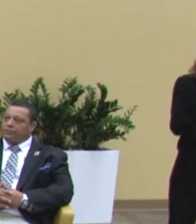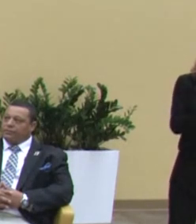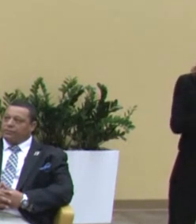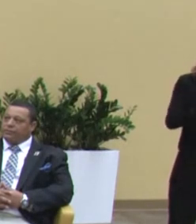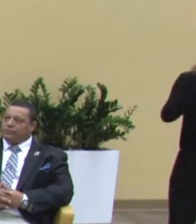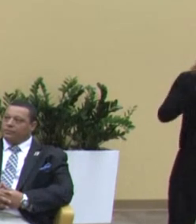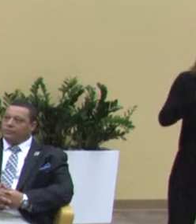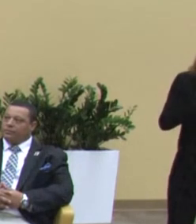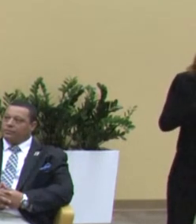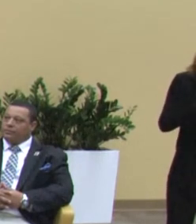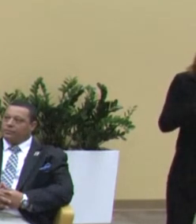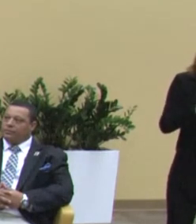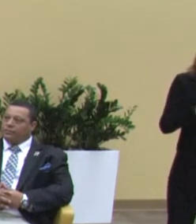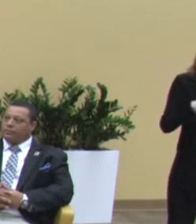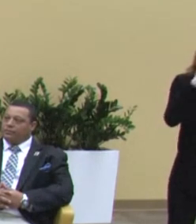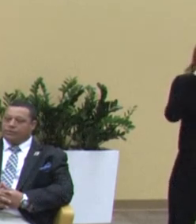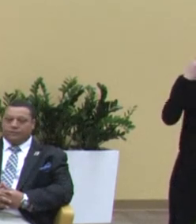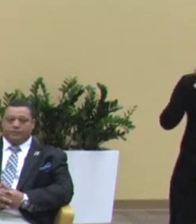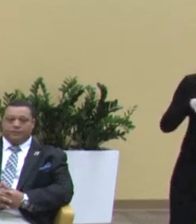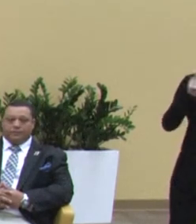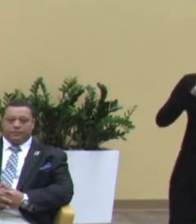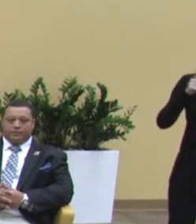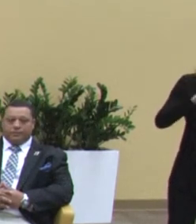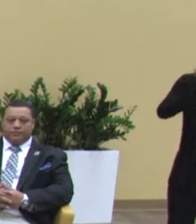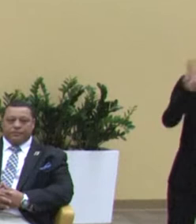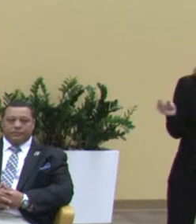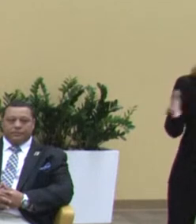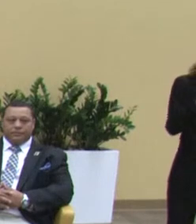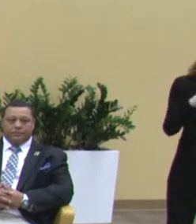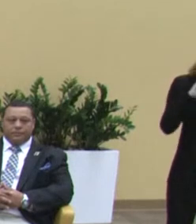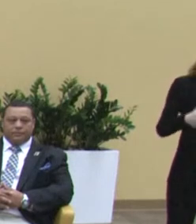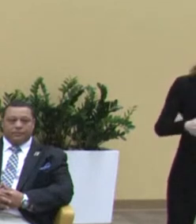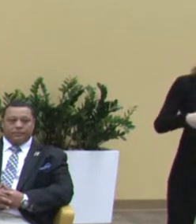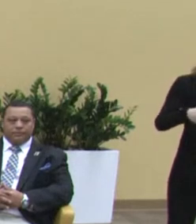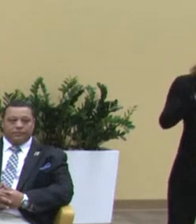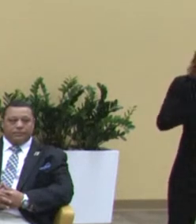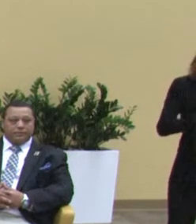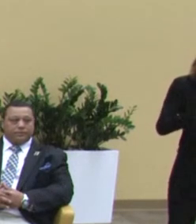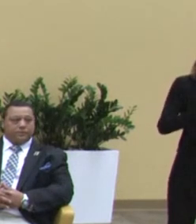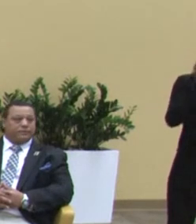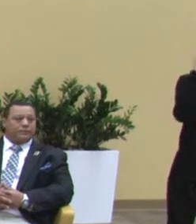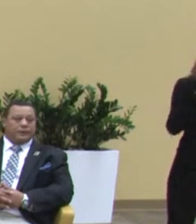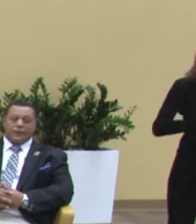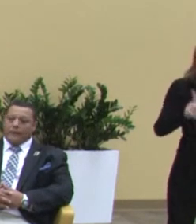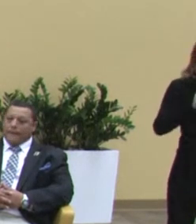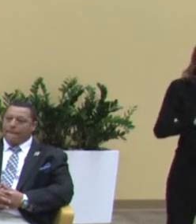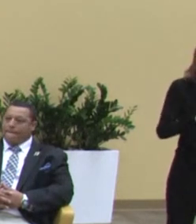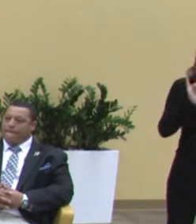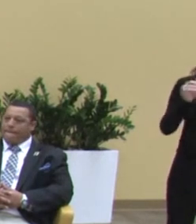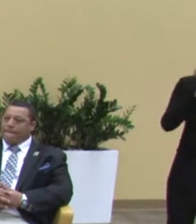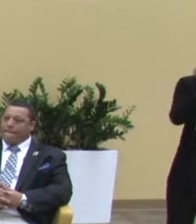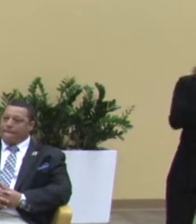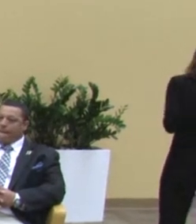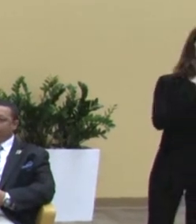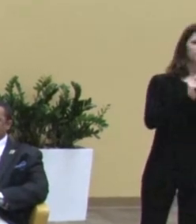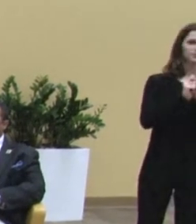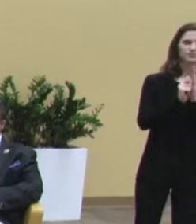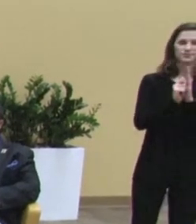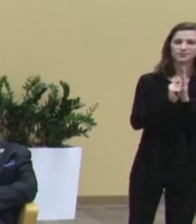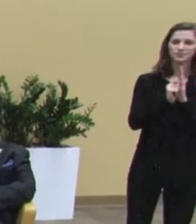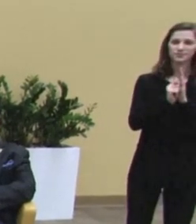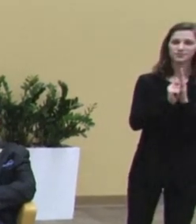really paying attention to the needs of African Americans or black people during that time. So we're going to talk to some very